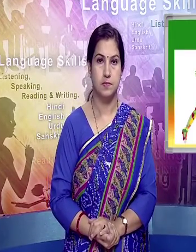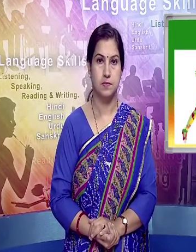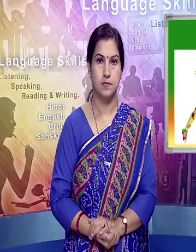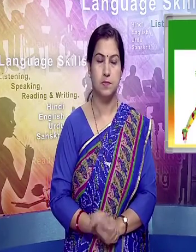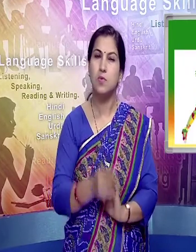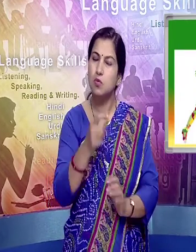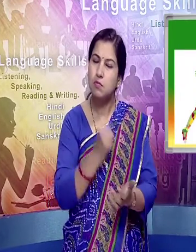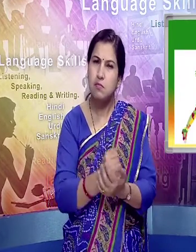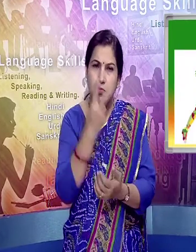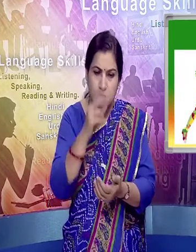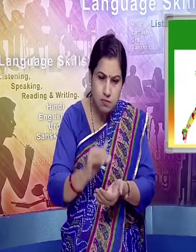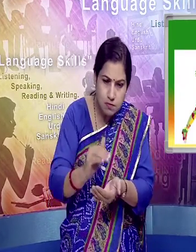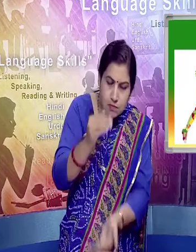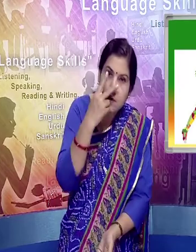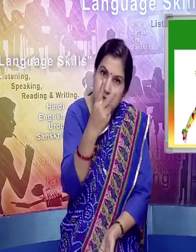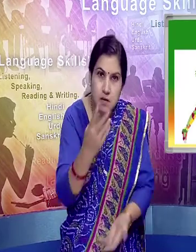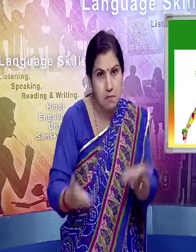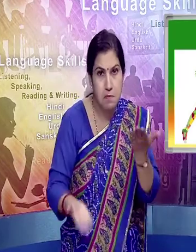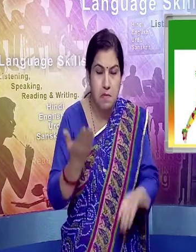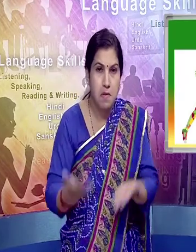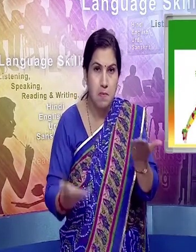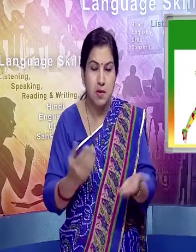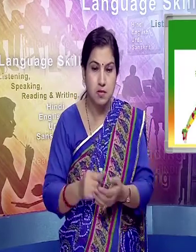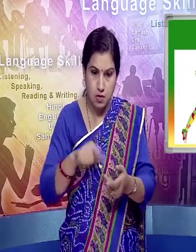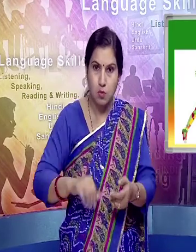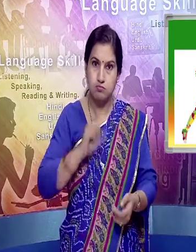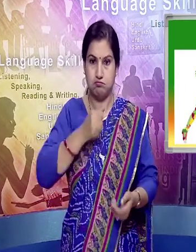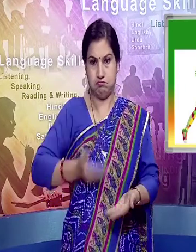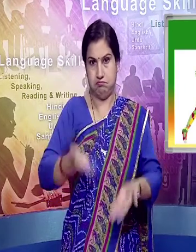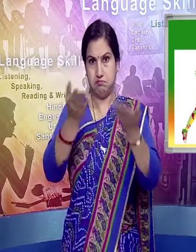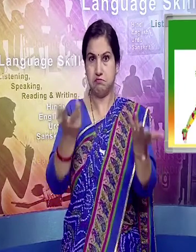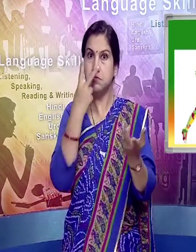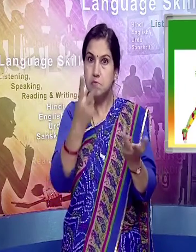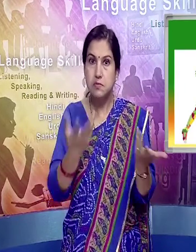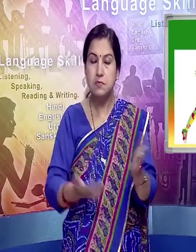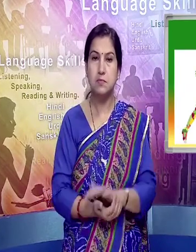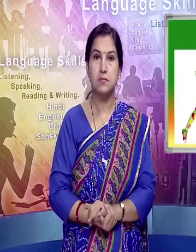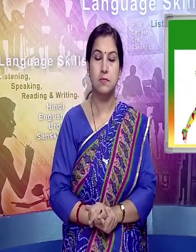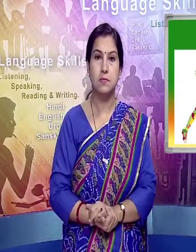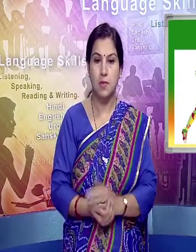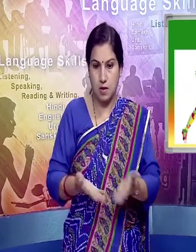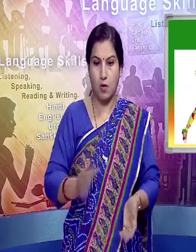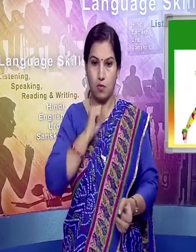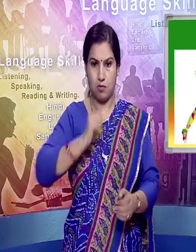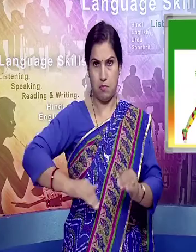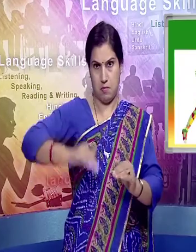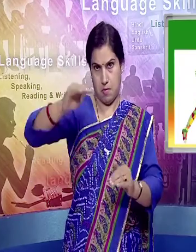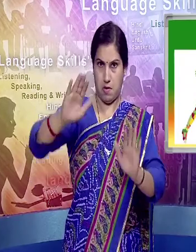You must have seen from the childhood to the men till the time you have grown up now. A food